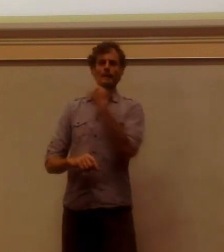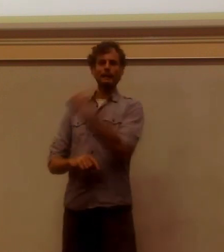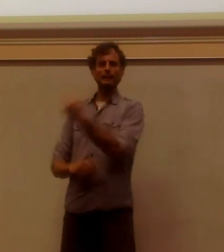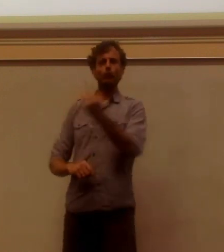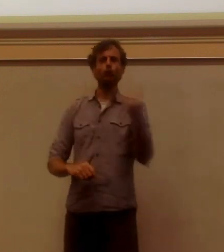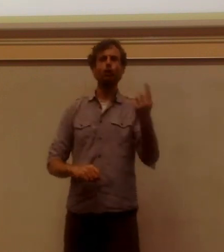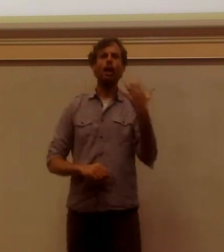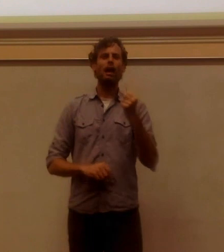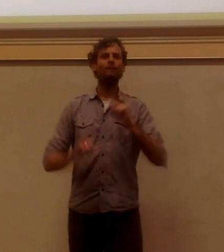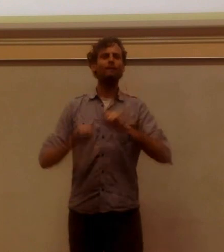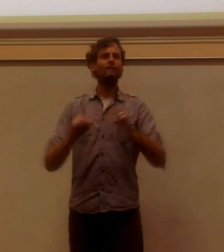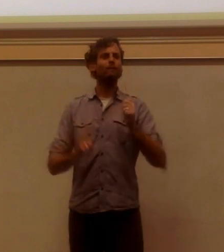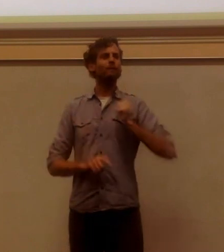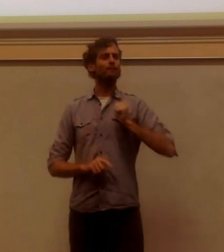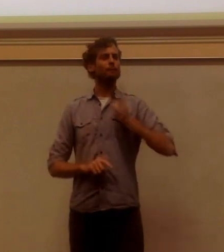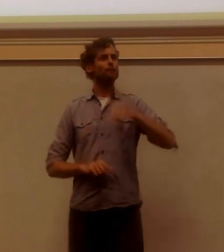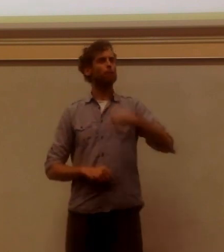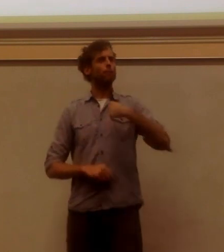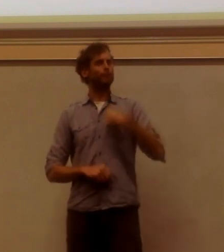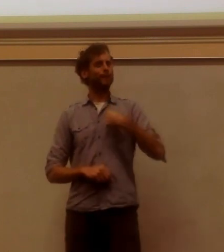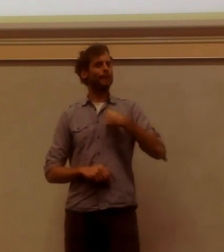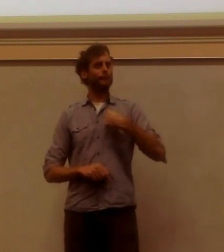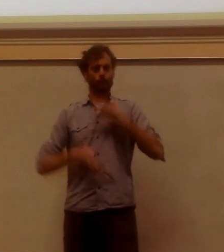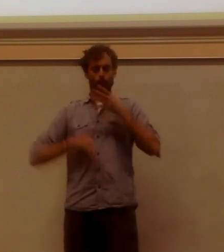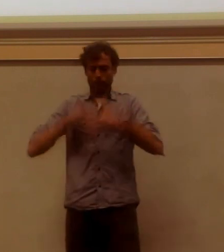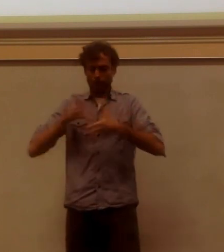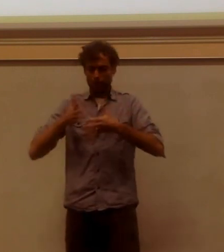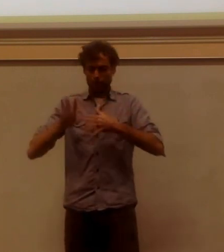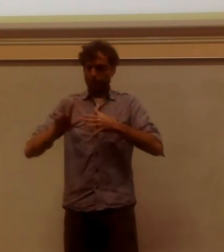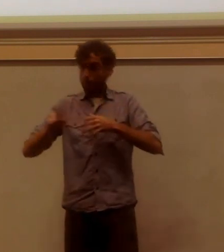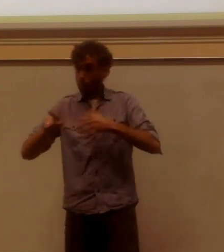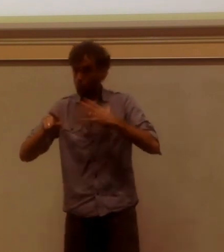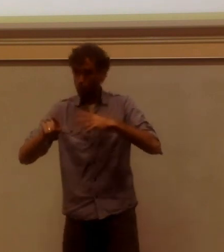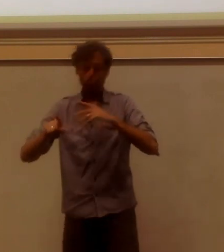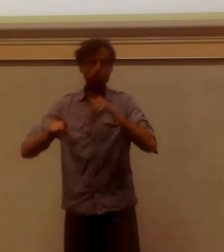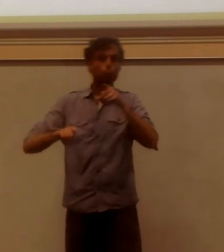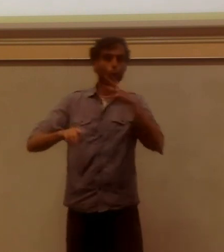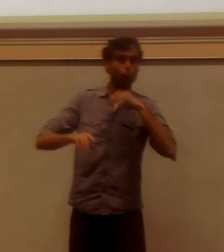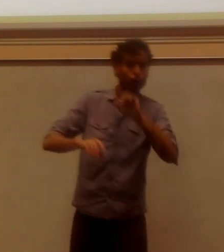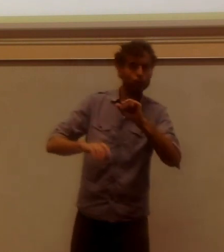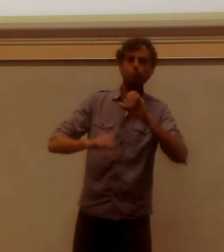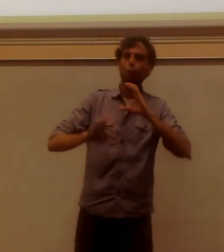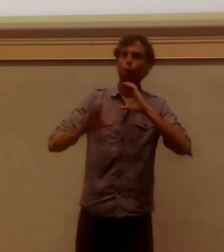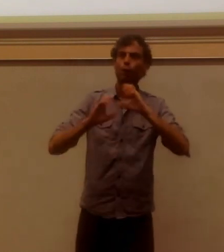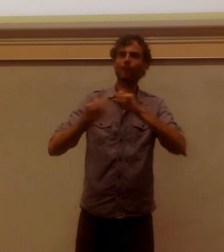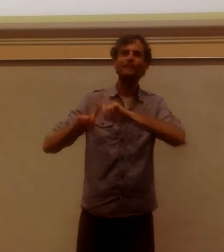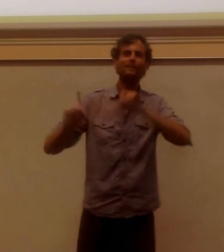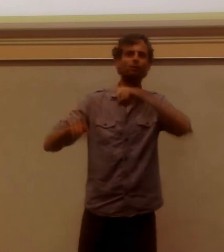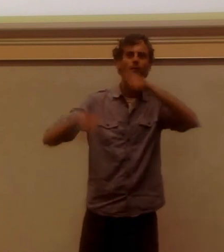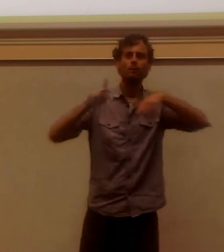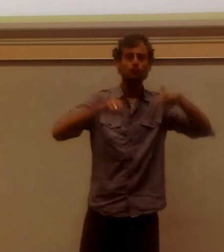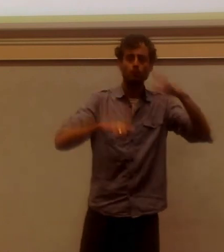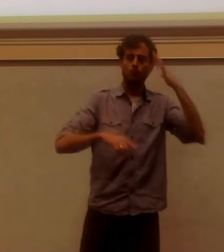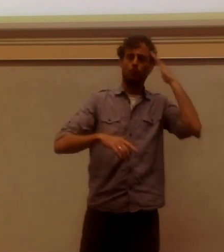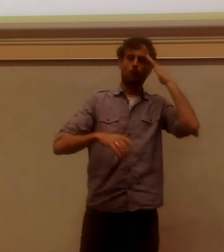was the fact that they had to make so many calls with so many different people, and often these people were from different